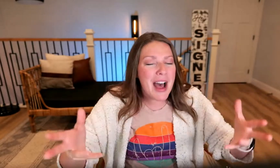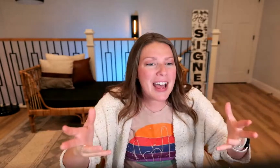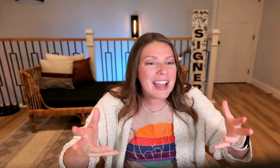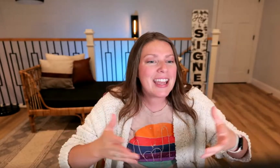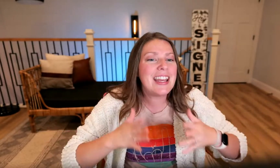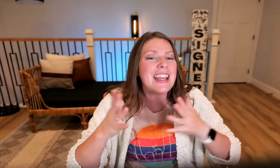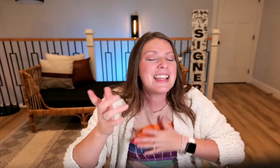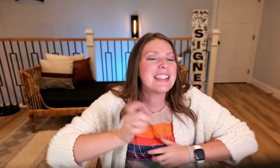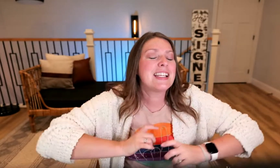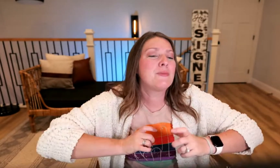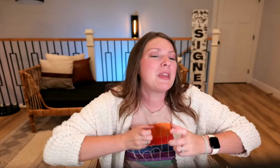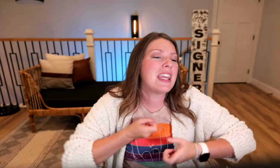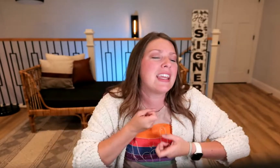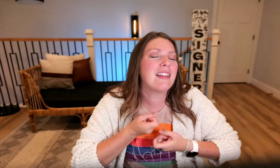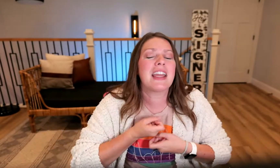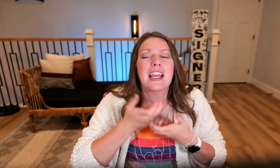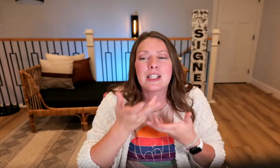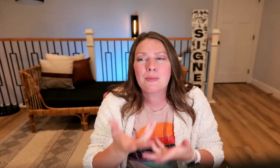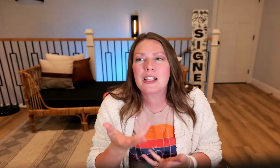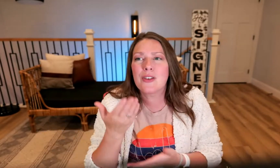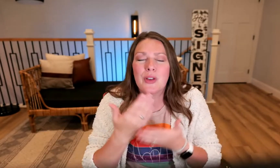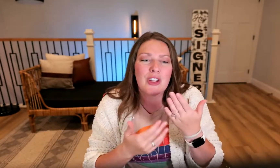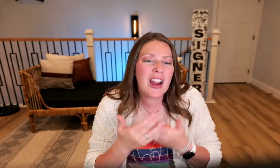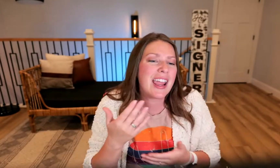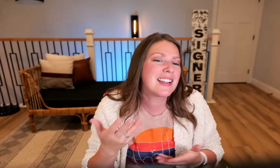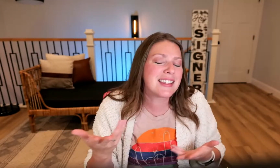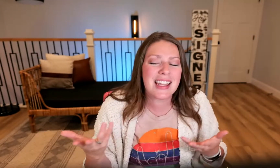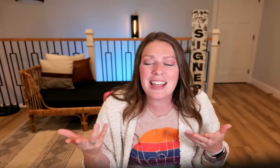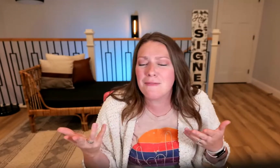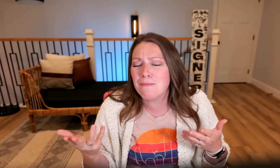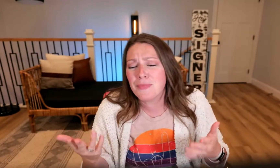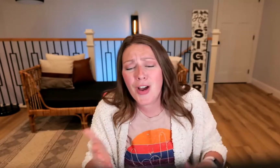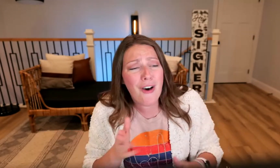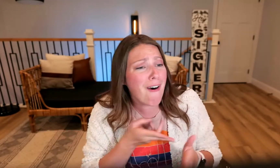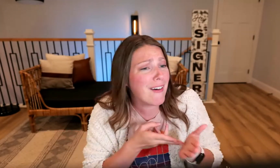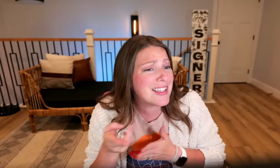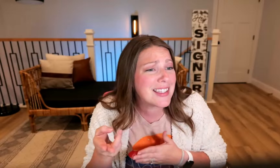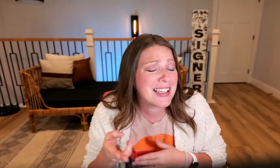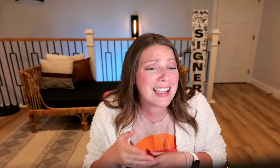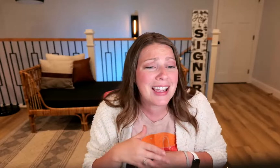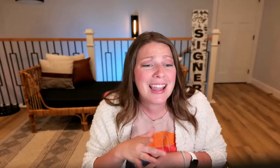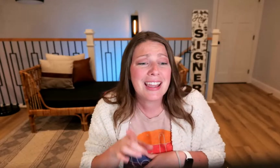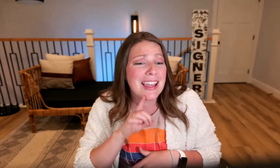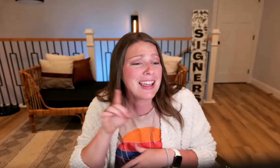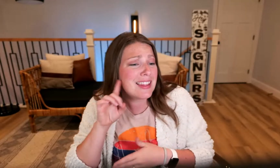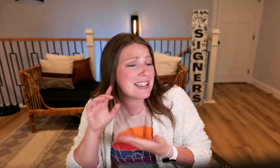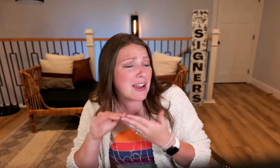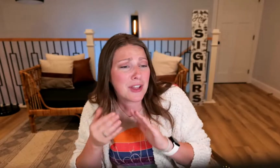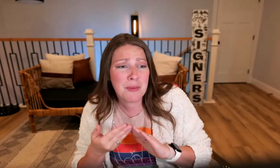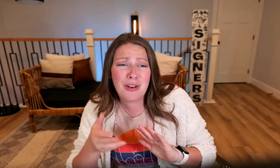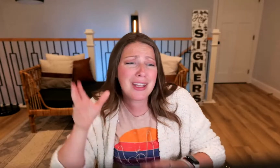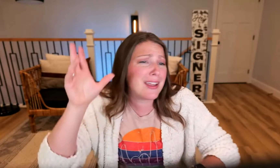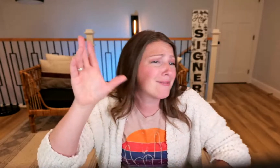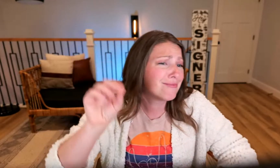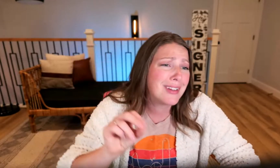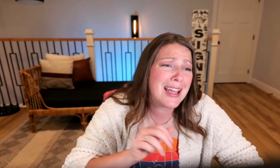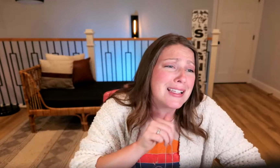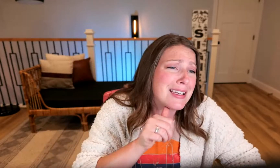but it's being like expressive with your hands. It honestly, in the deaf community, it is